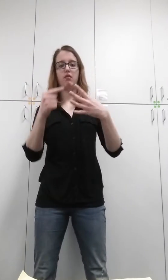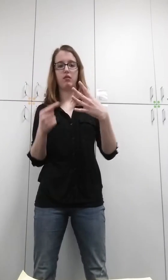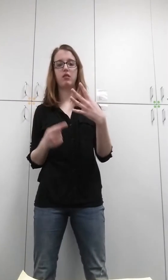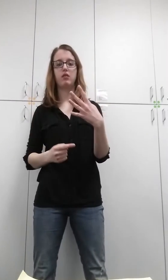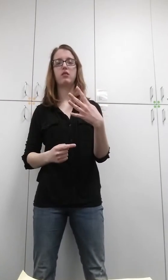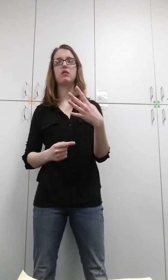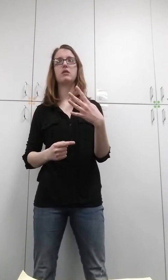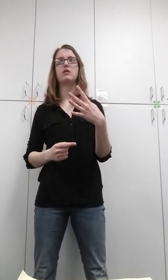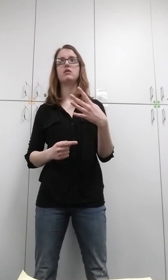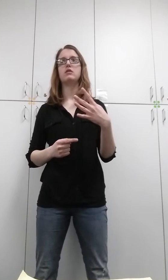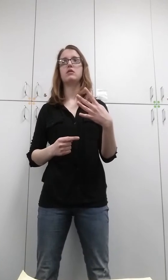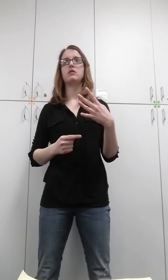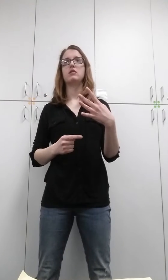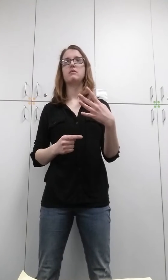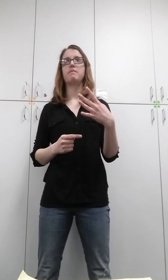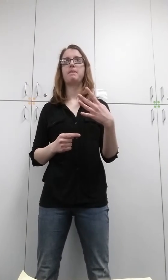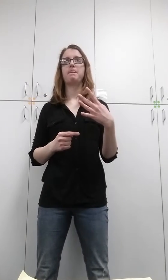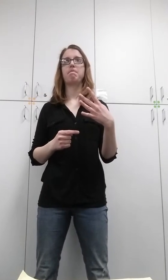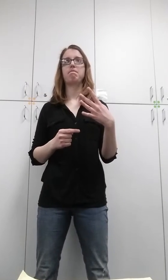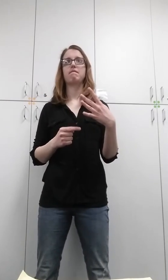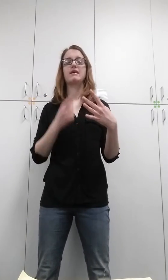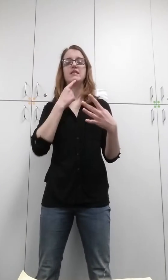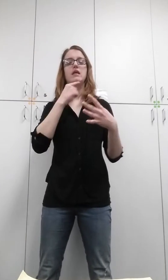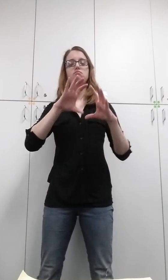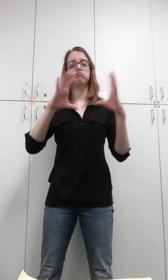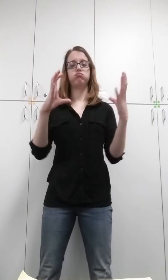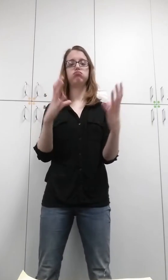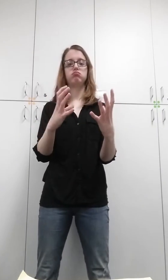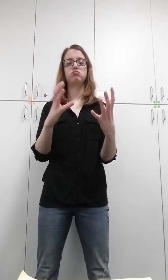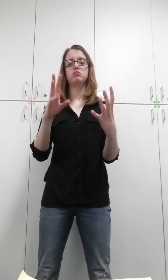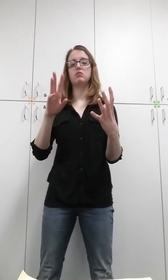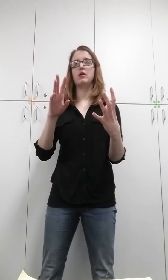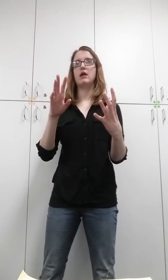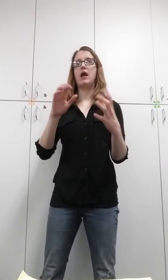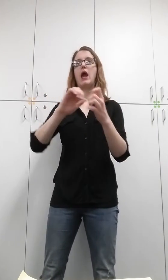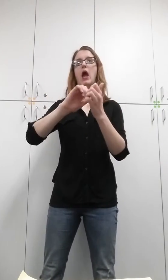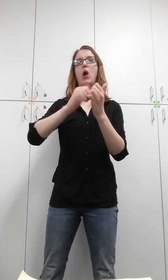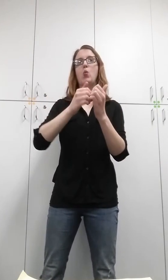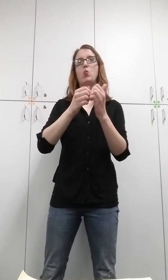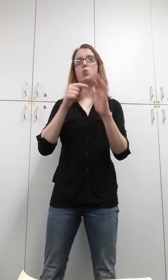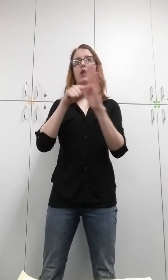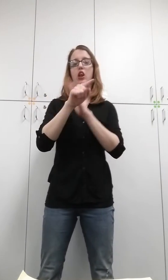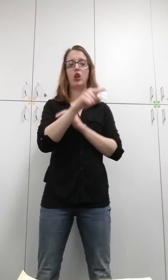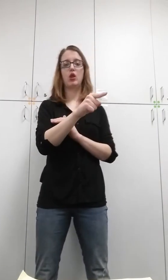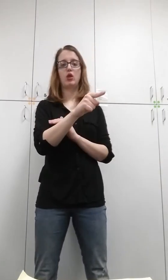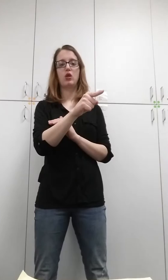I have to give him a category, or I have to leave it blank. You killed her how? You killed her using